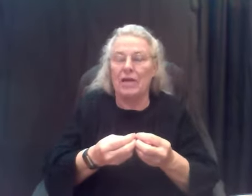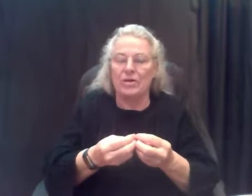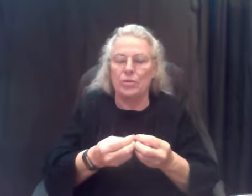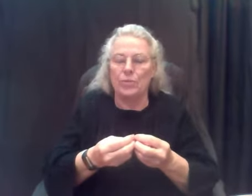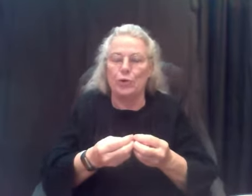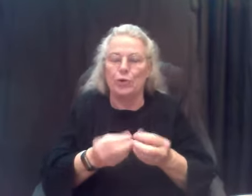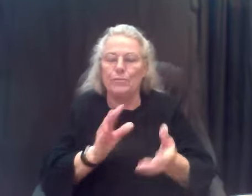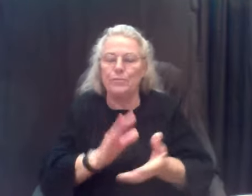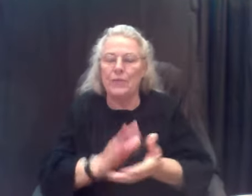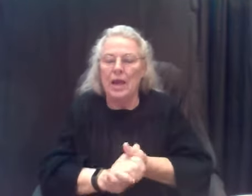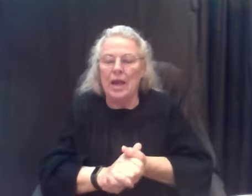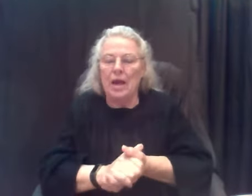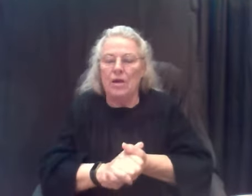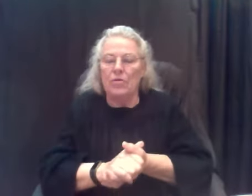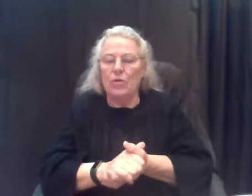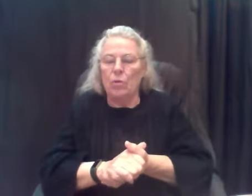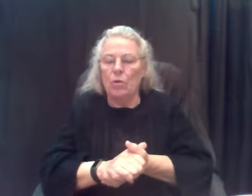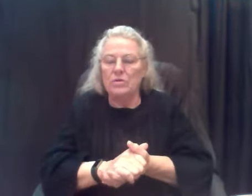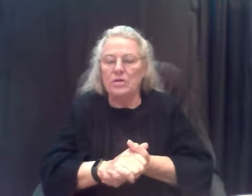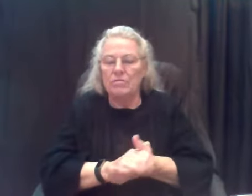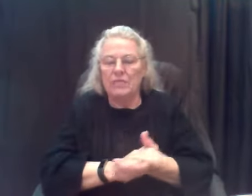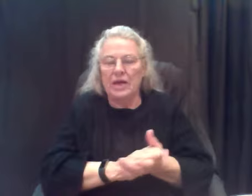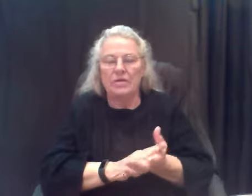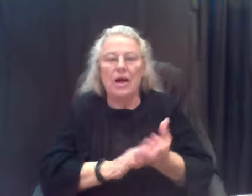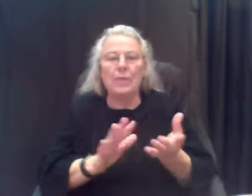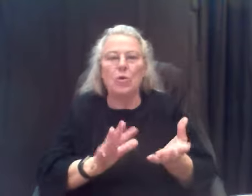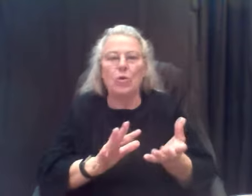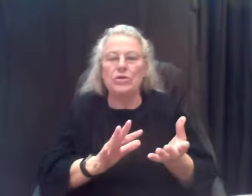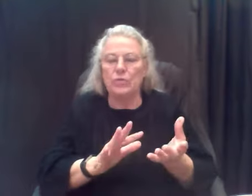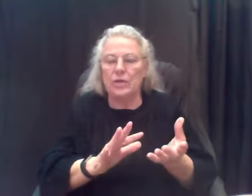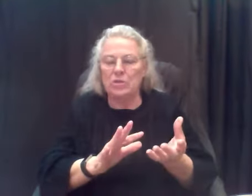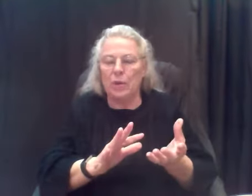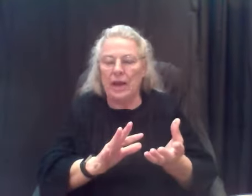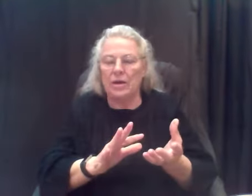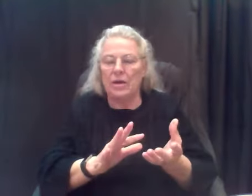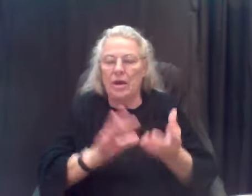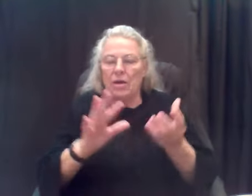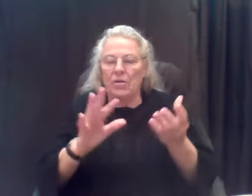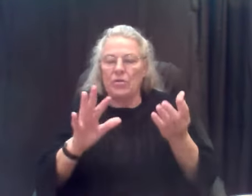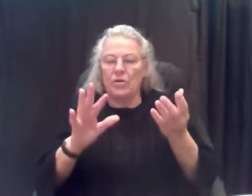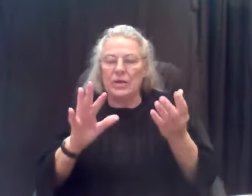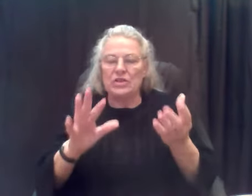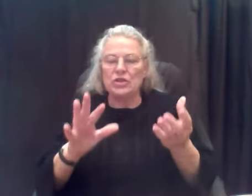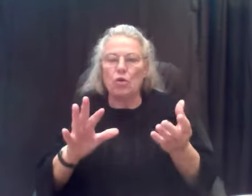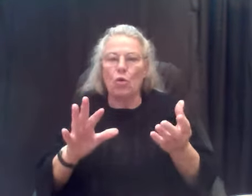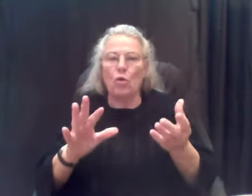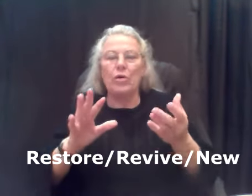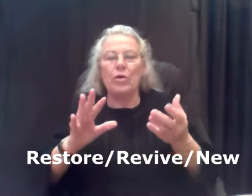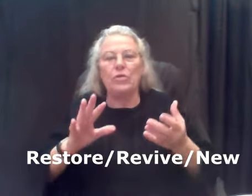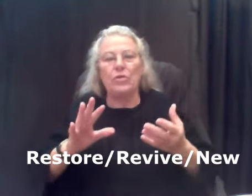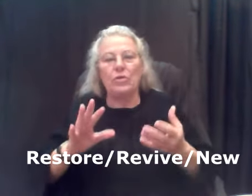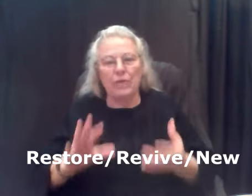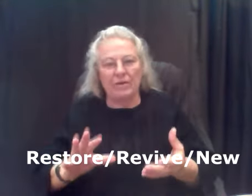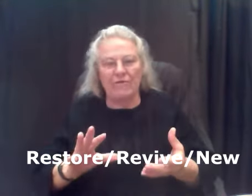the pool. The words that I'm going to explain, the restore, the